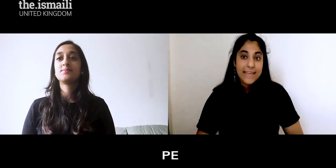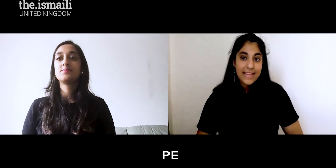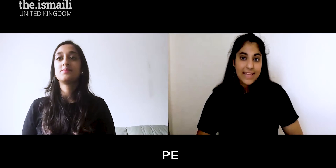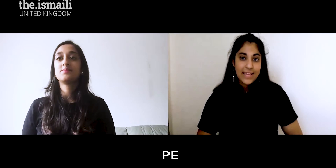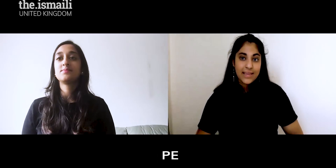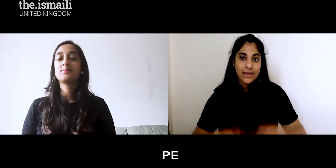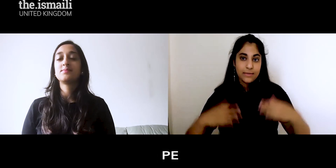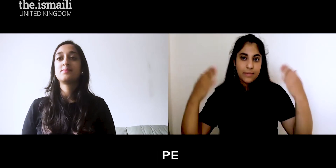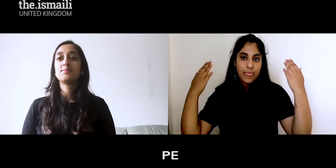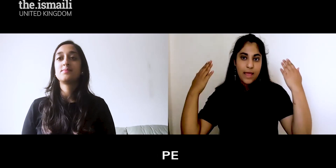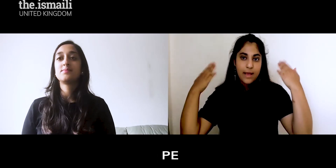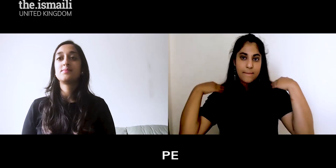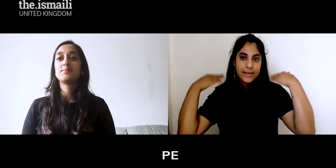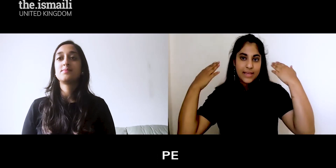PE. PE.